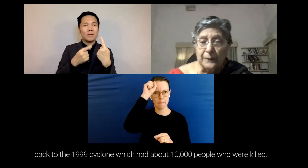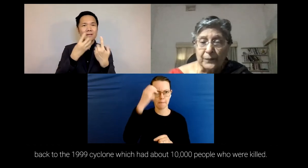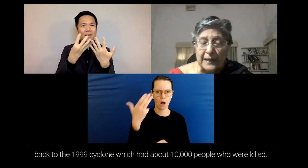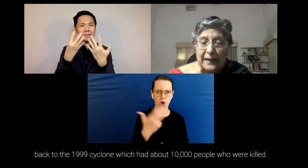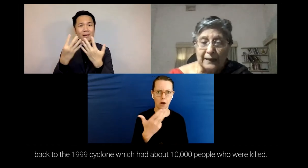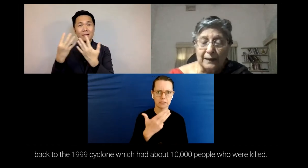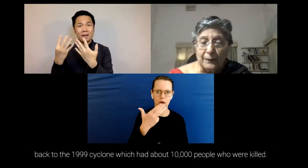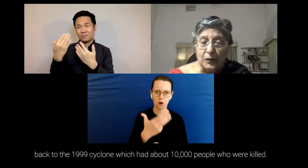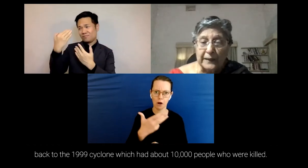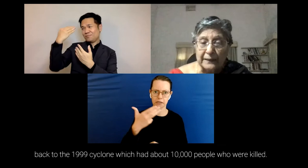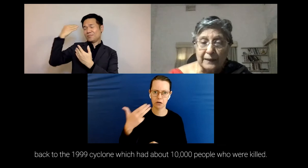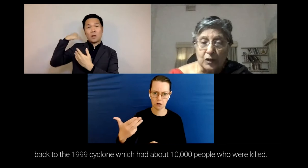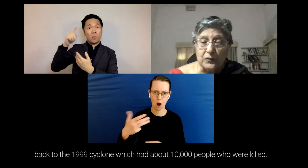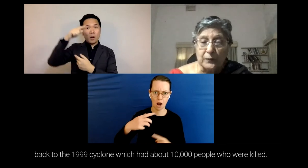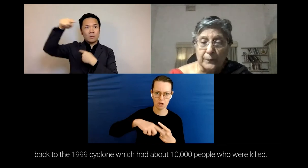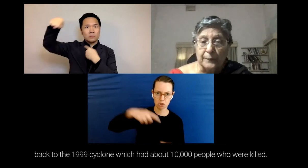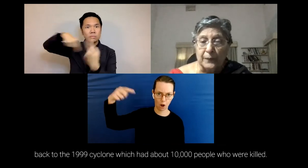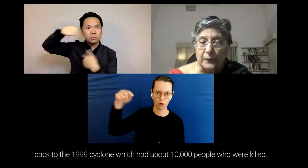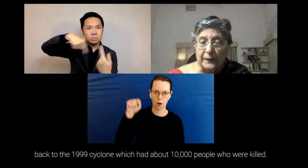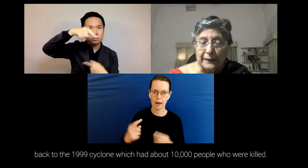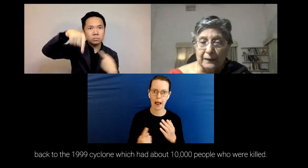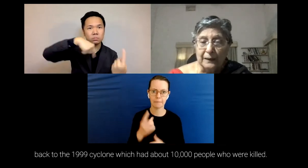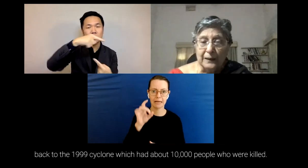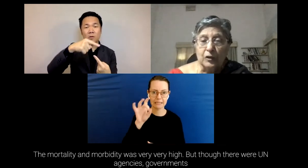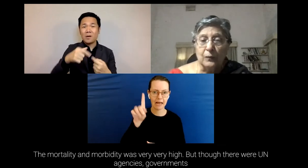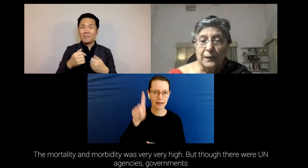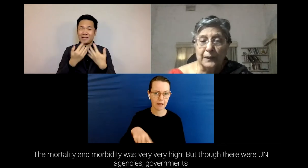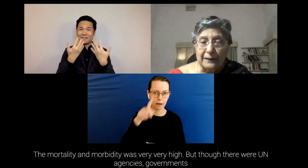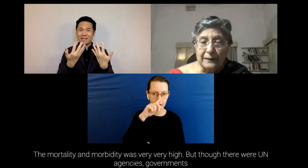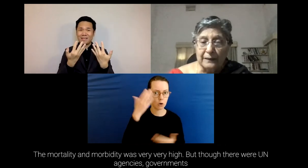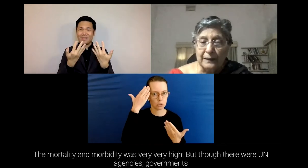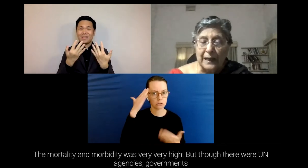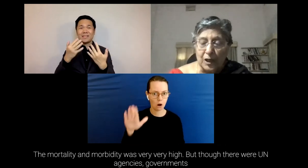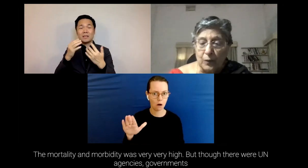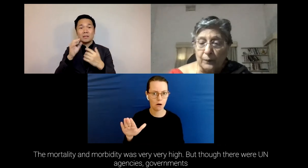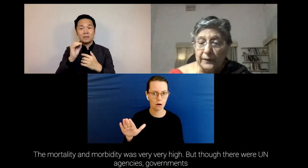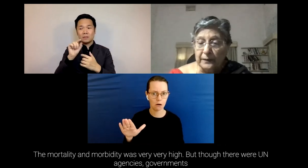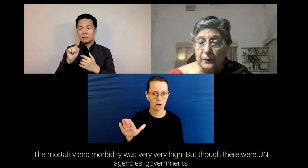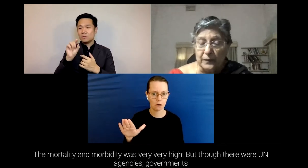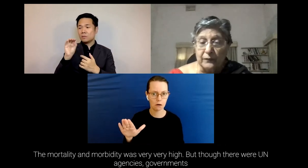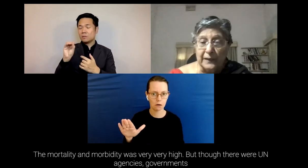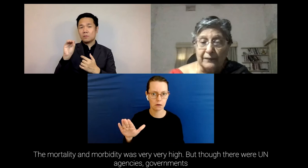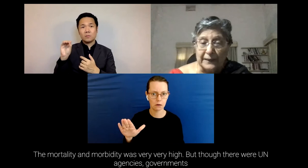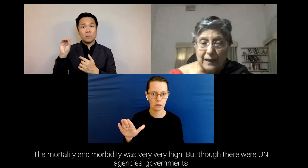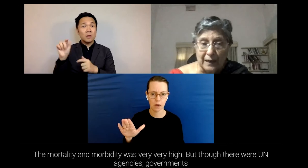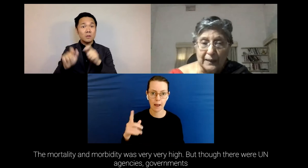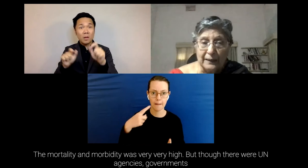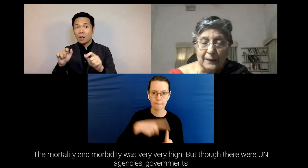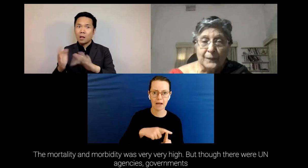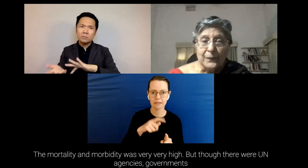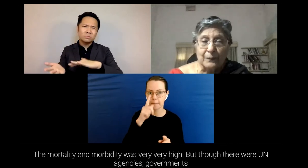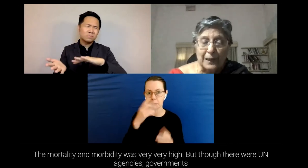which had about 10,000 people were killed. The mortality and morbidity was very, very